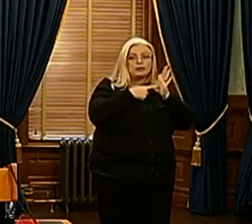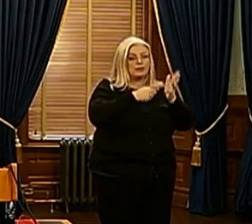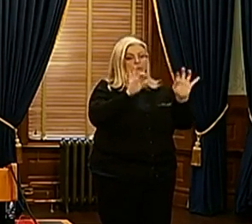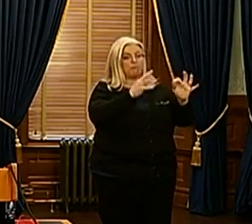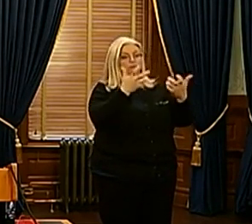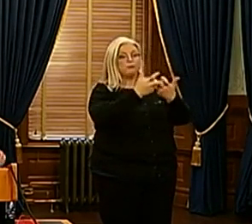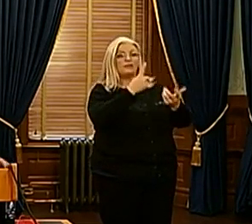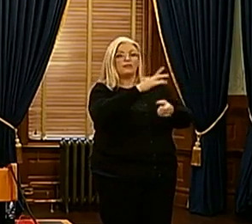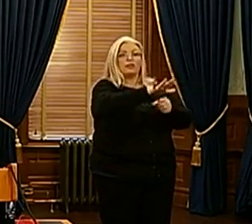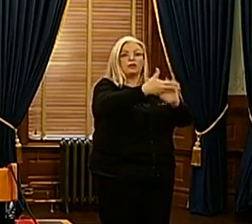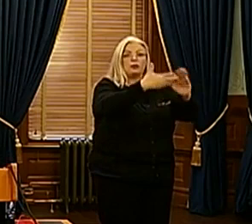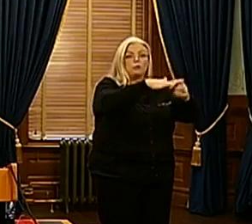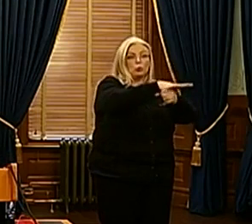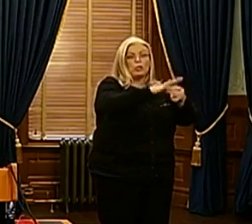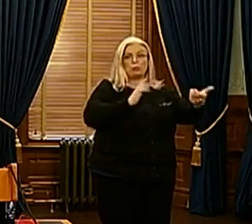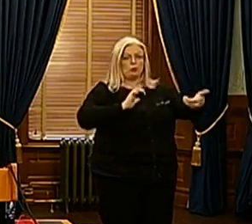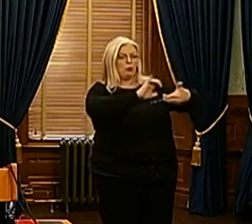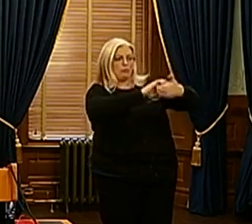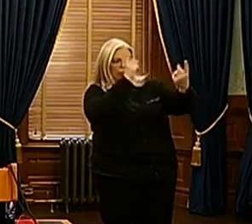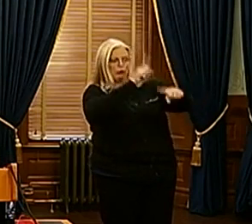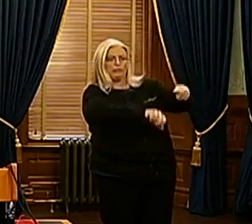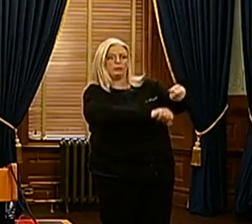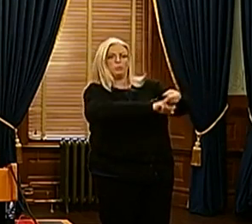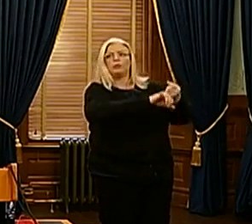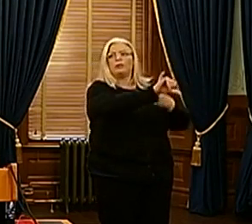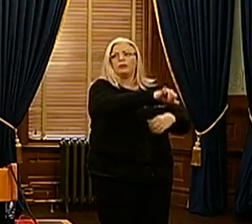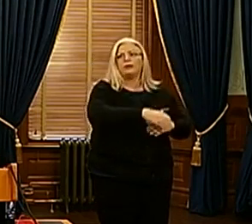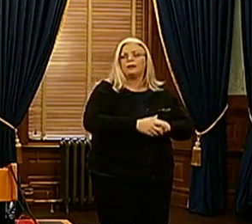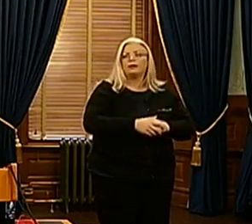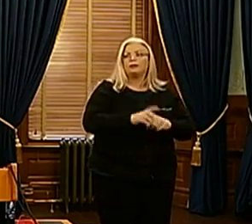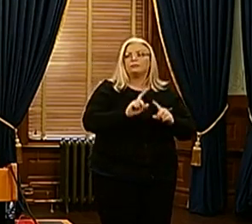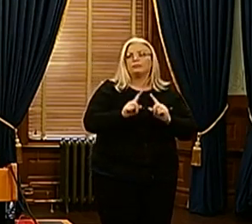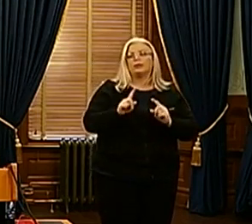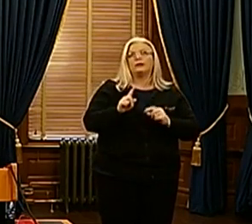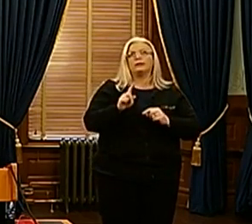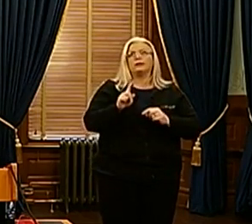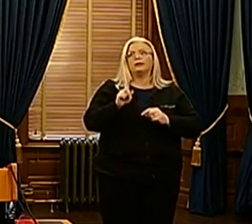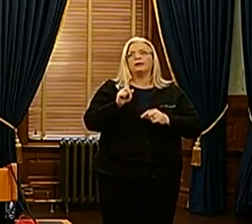them, you know, we'll partner with them and get that done. But